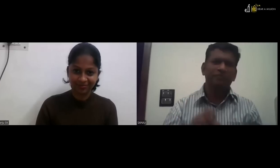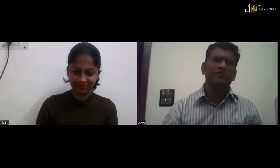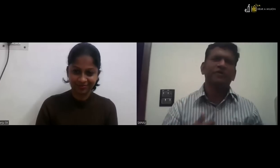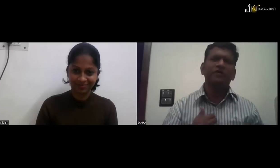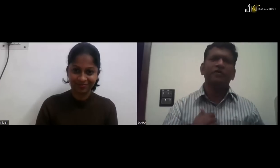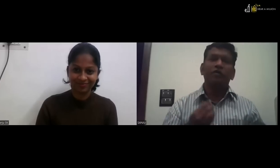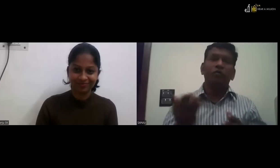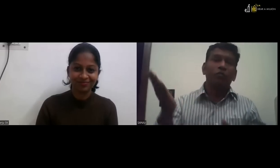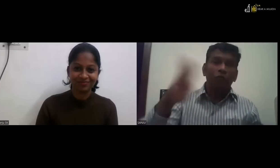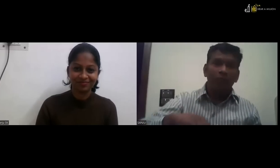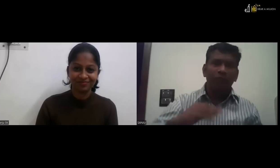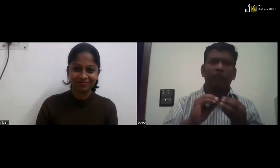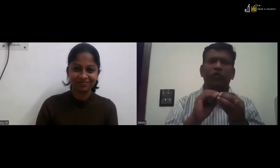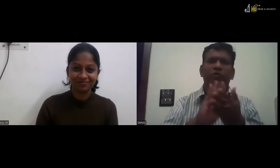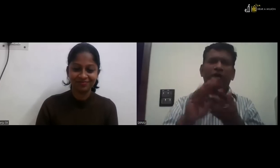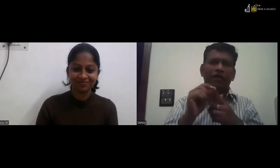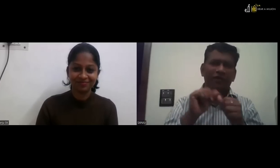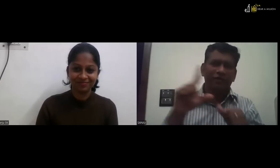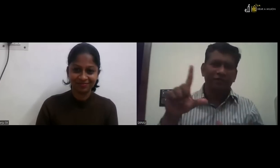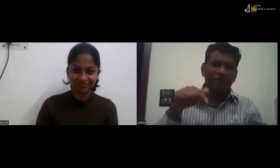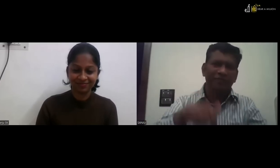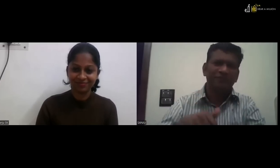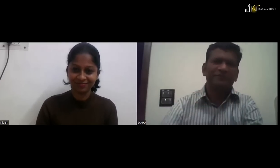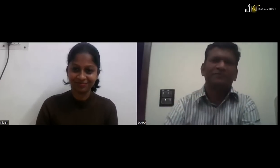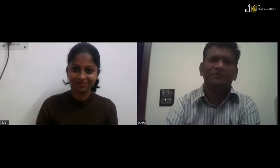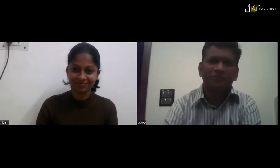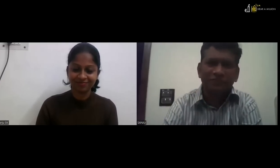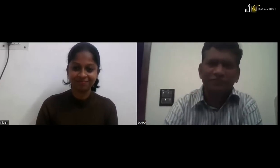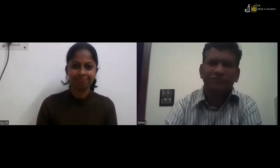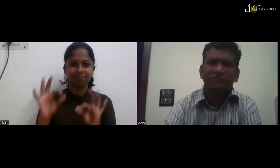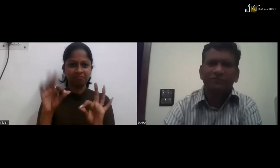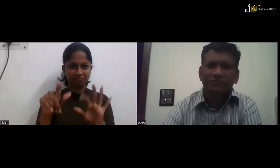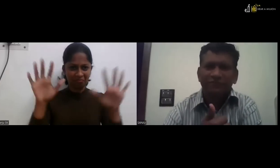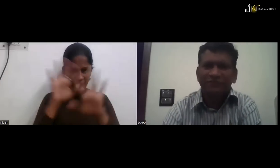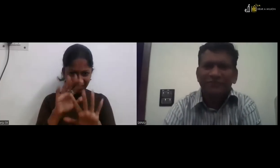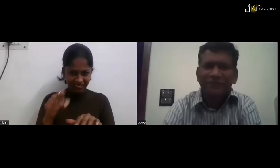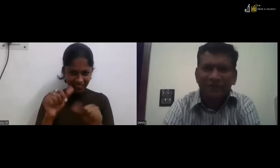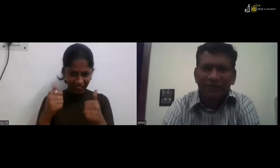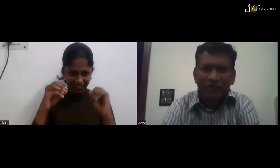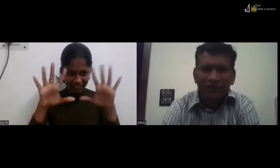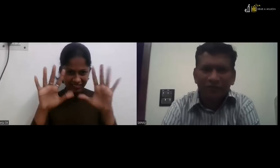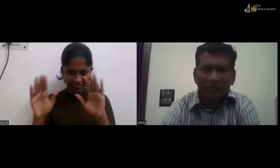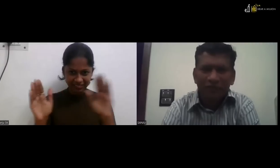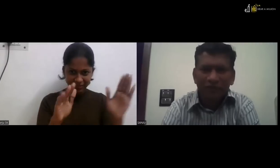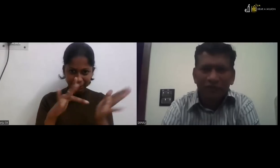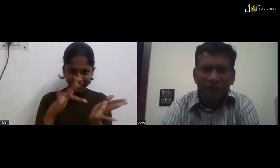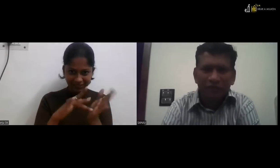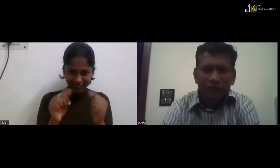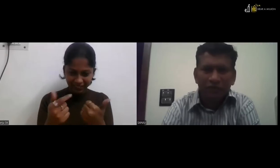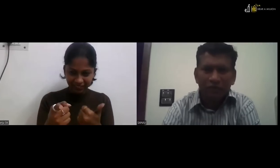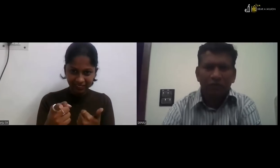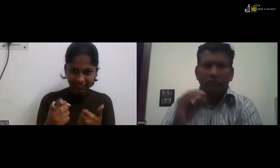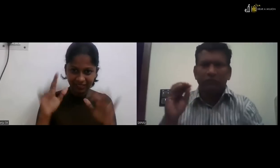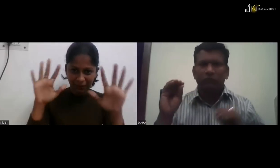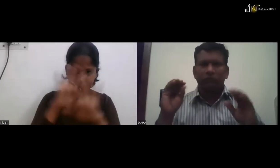I am the secretary. Um, Sorry, I skipped. Could you